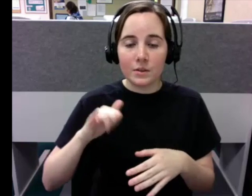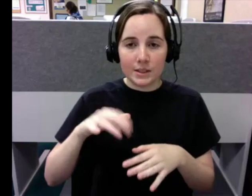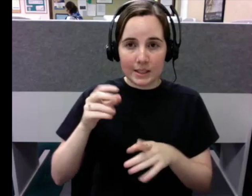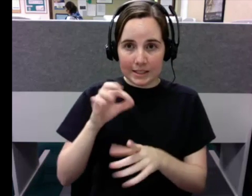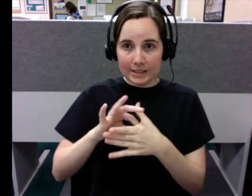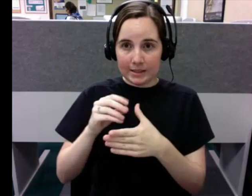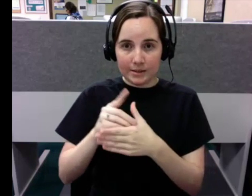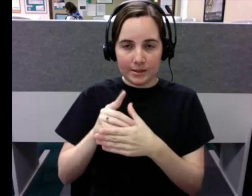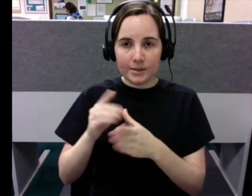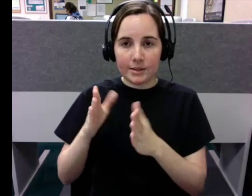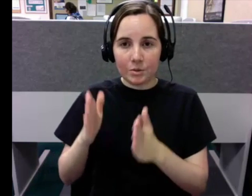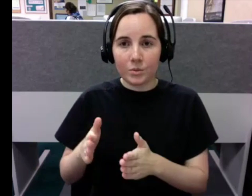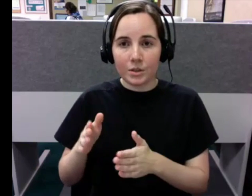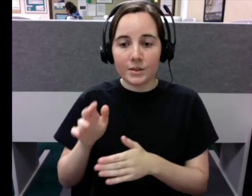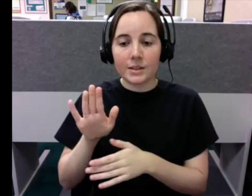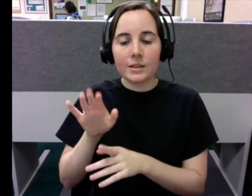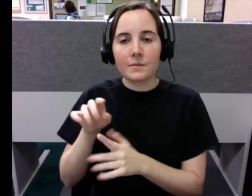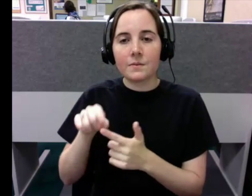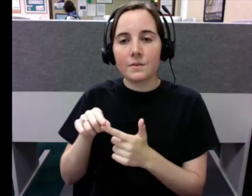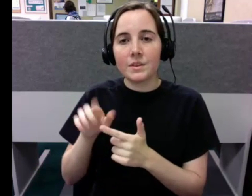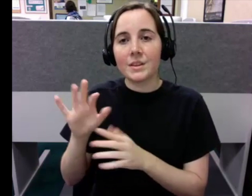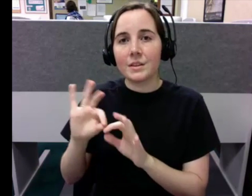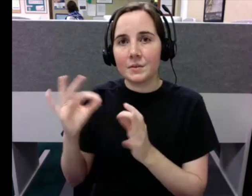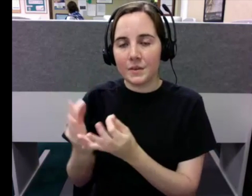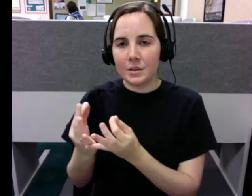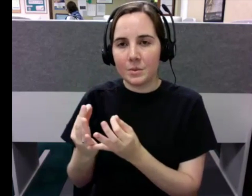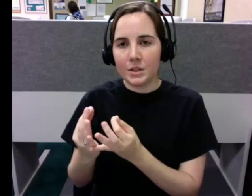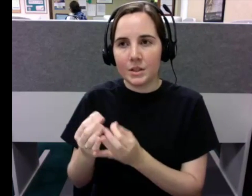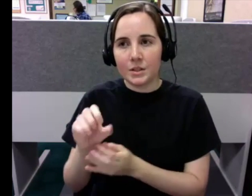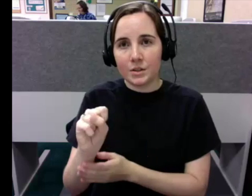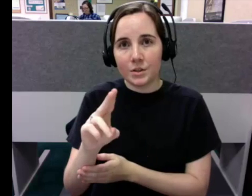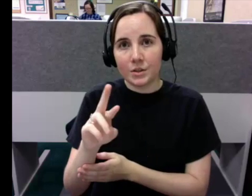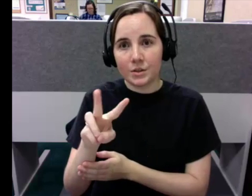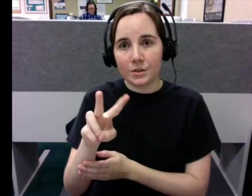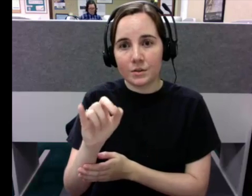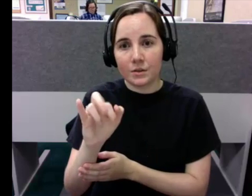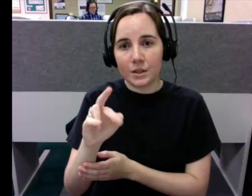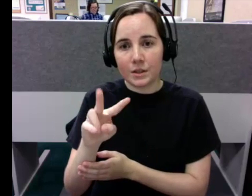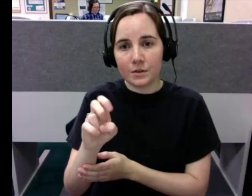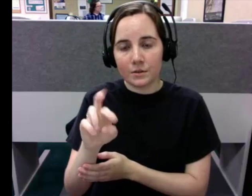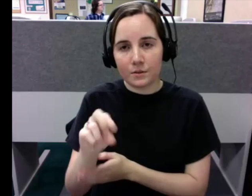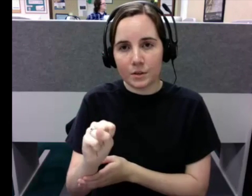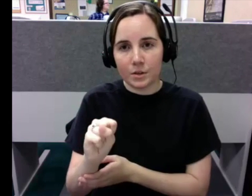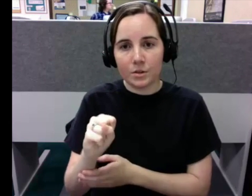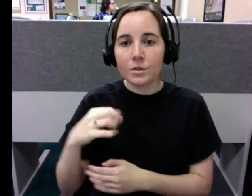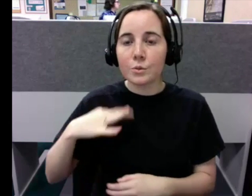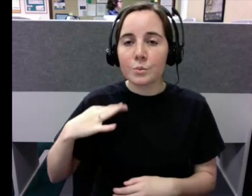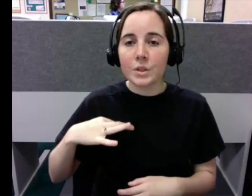Survivors' benefits are paid to the families of workers who have died. If you think you may qualify for Social Security